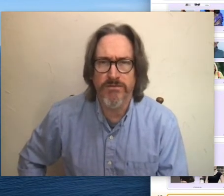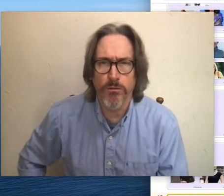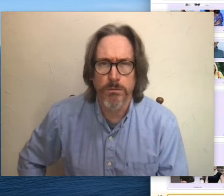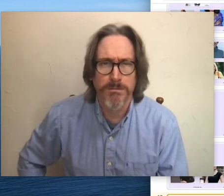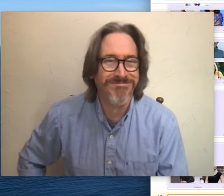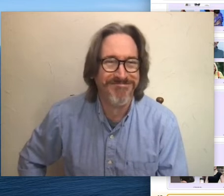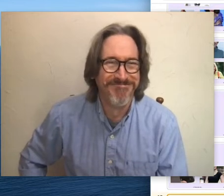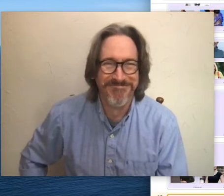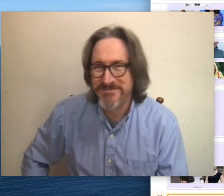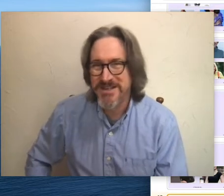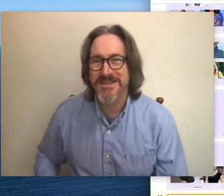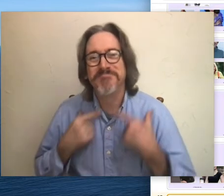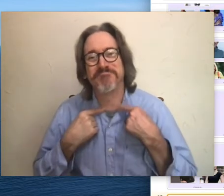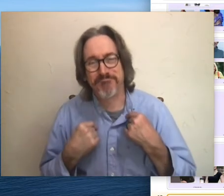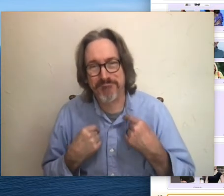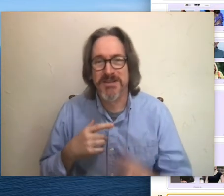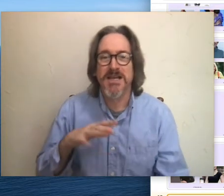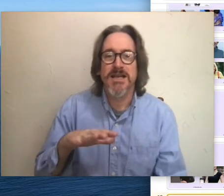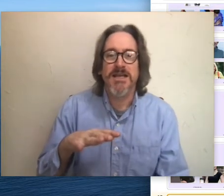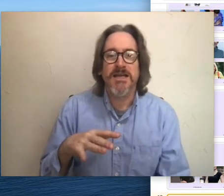Cell phone.